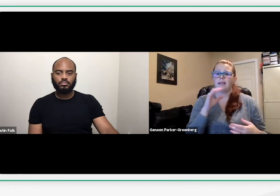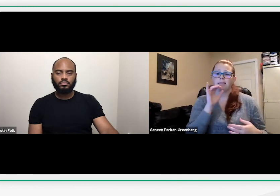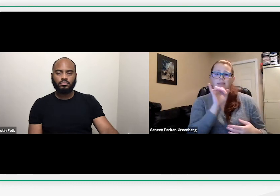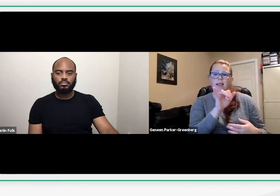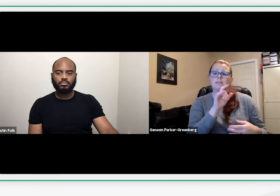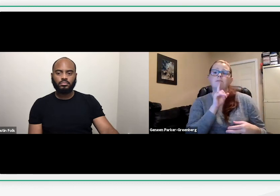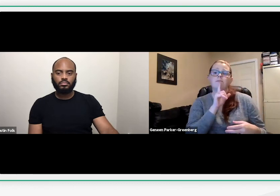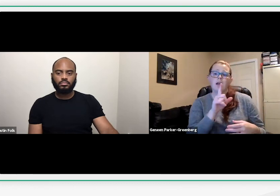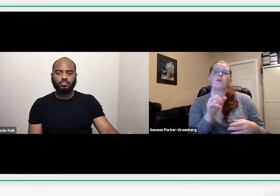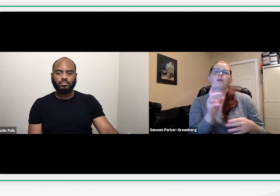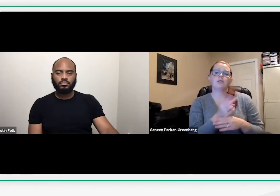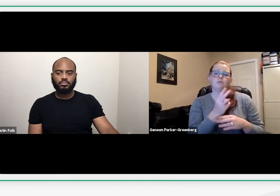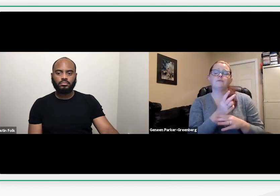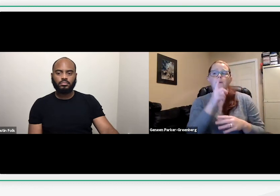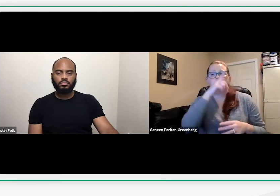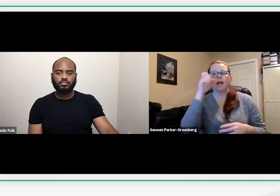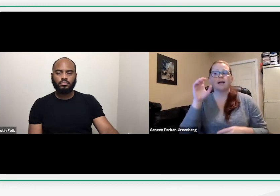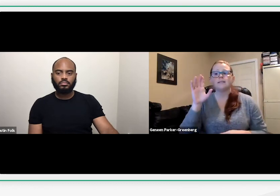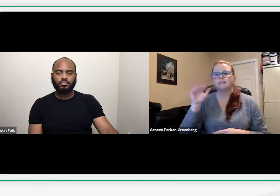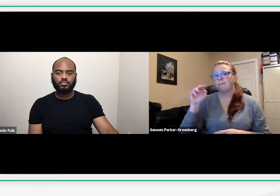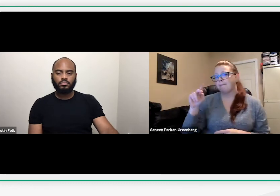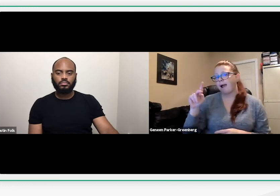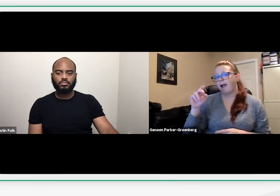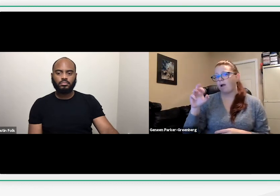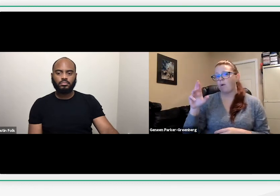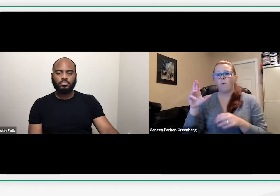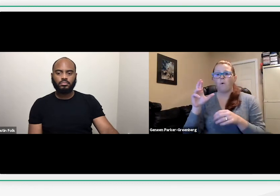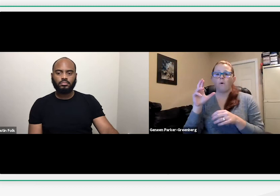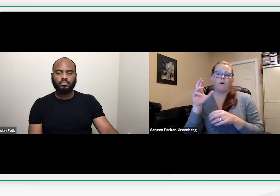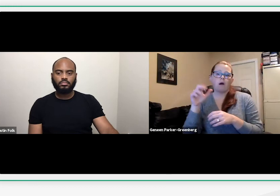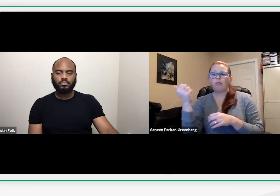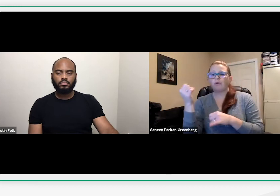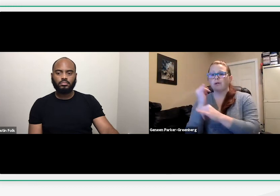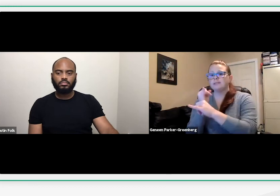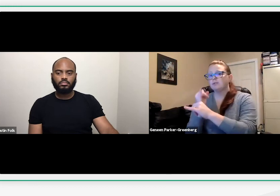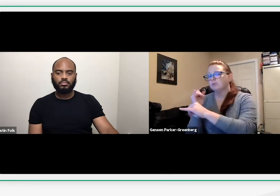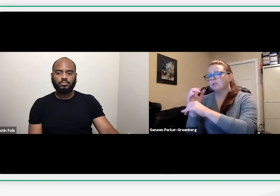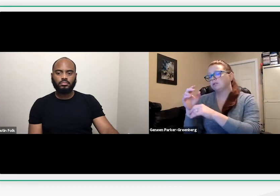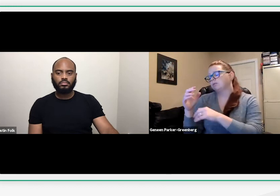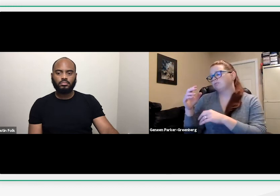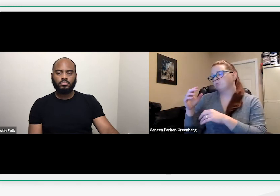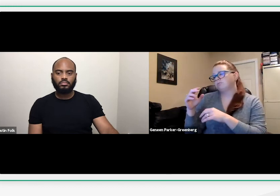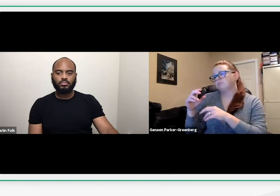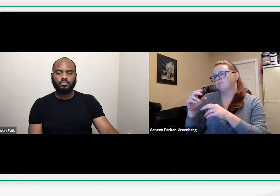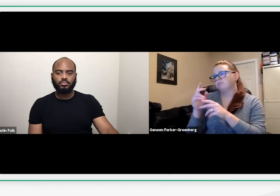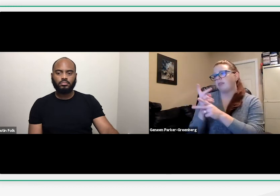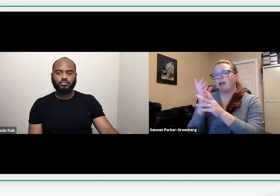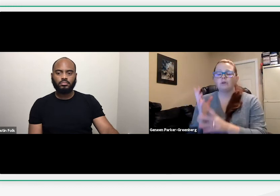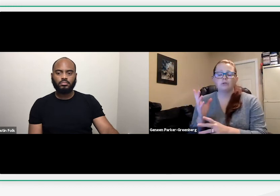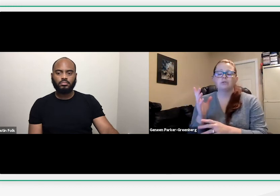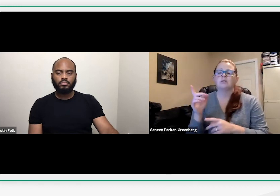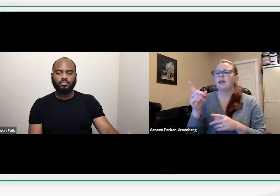the Fpb Complaint. And this is something you can use when a bank or